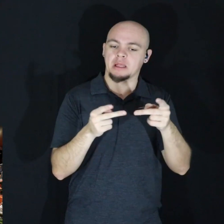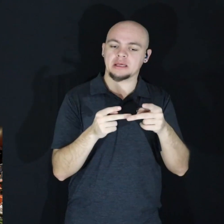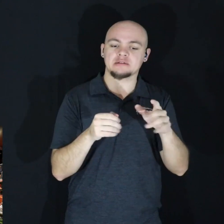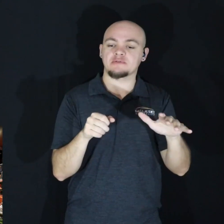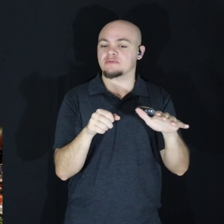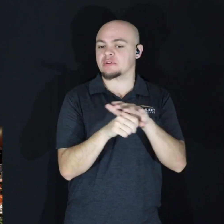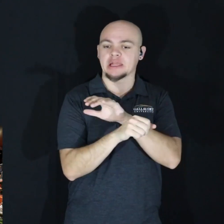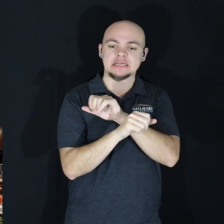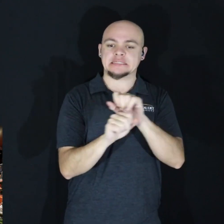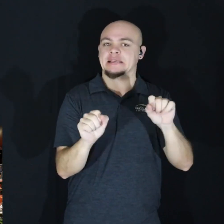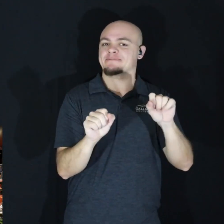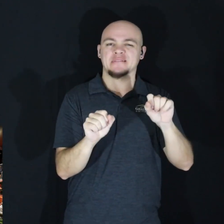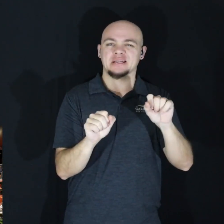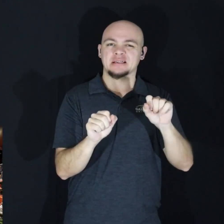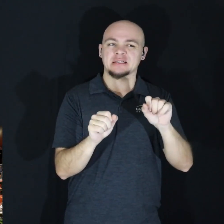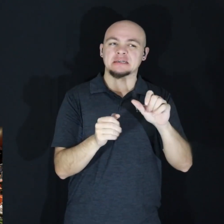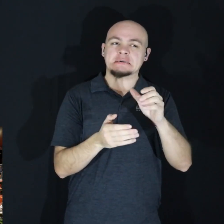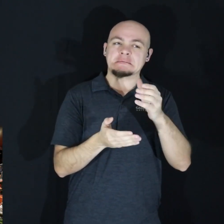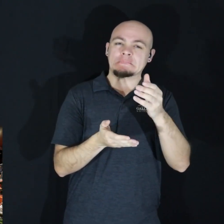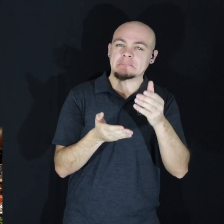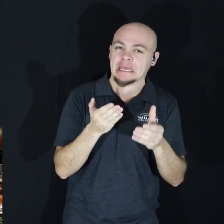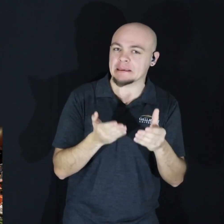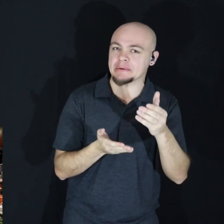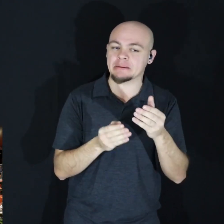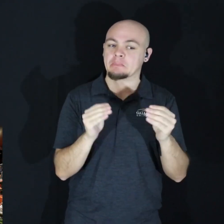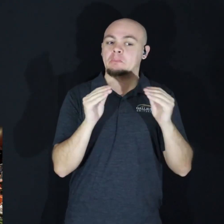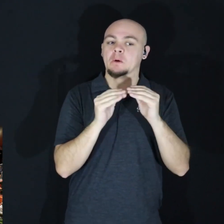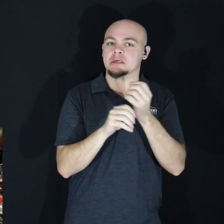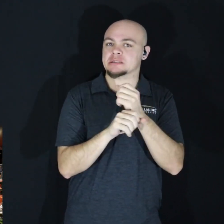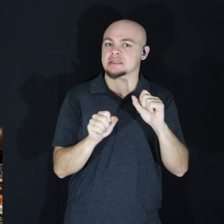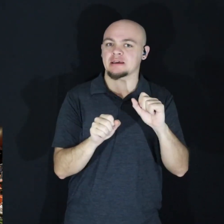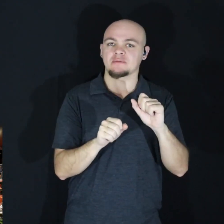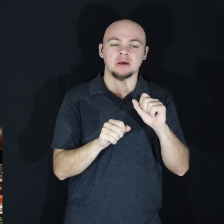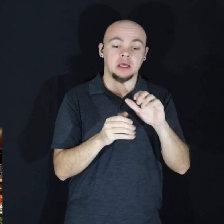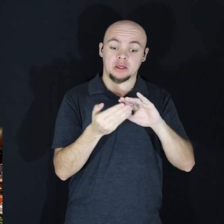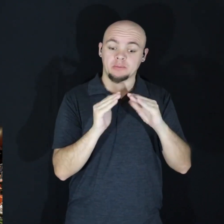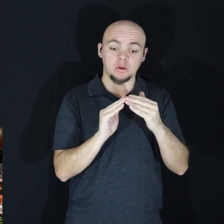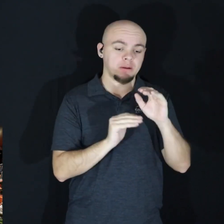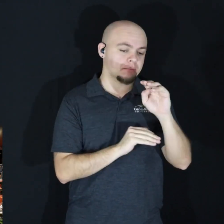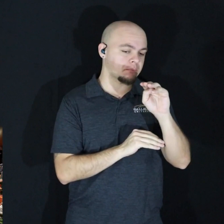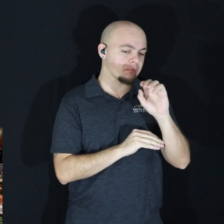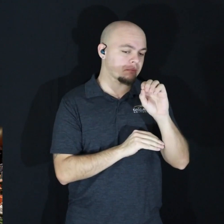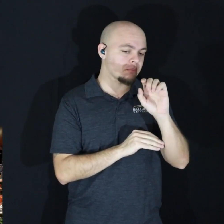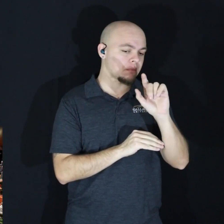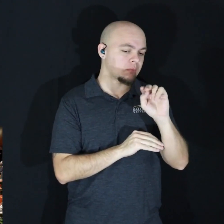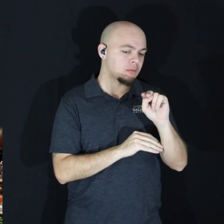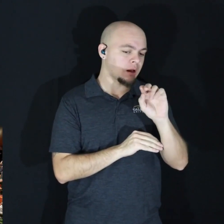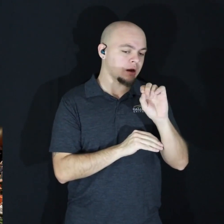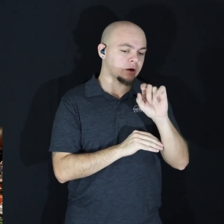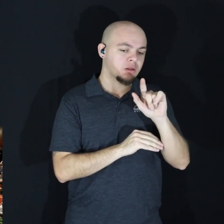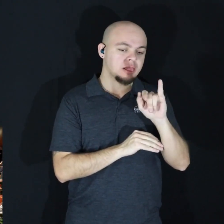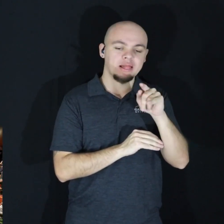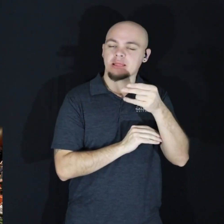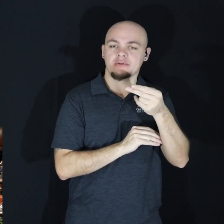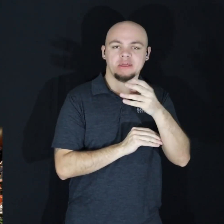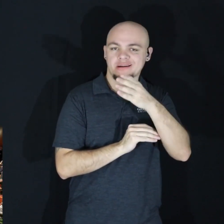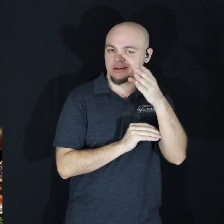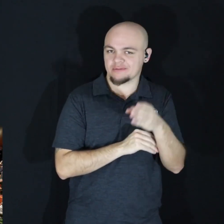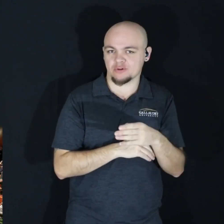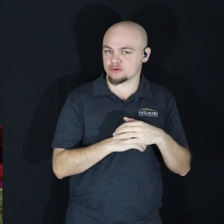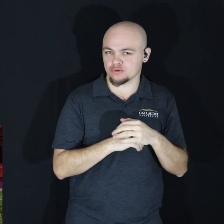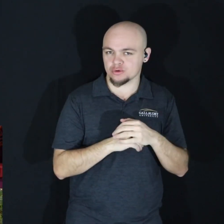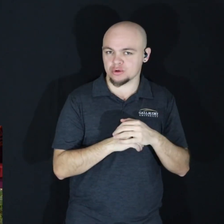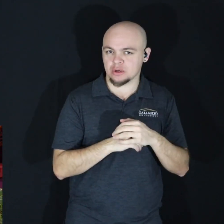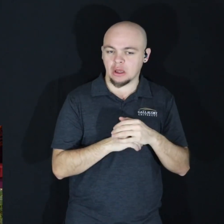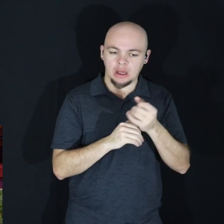Safer maybe, but not safe. No community is a monolith, and our identities are way too complex to be grasped in their